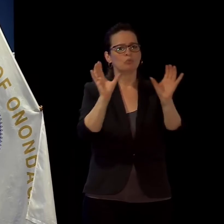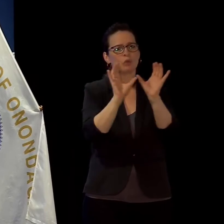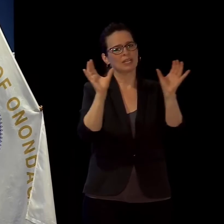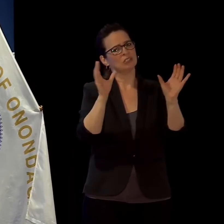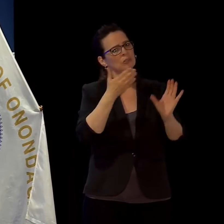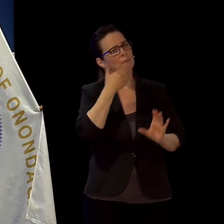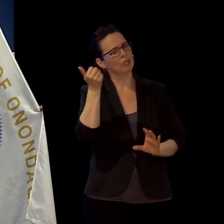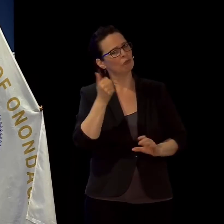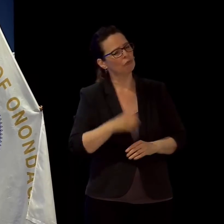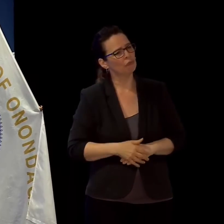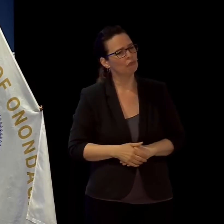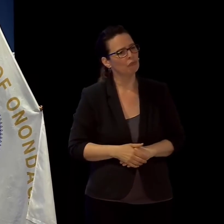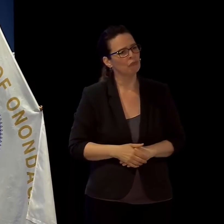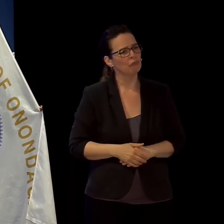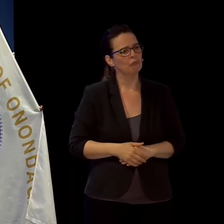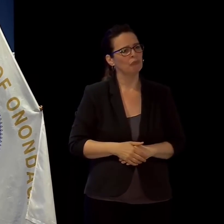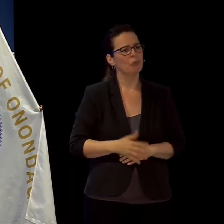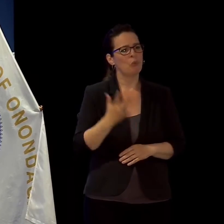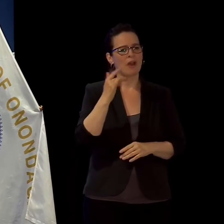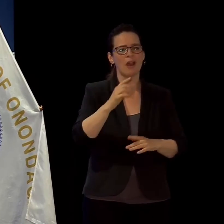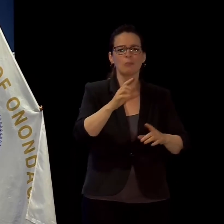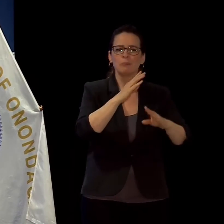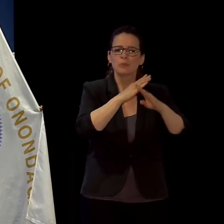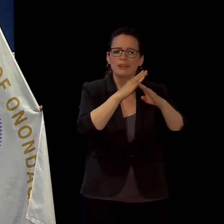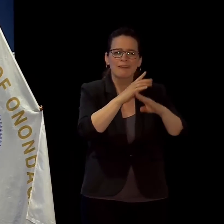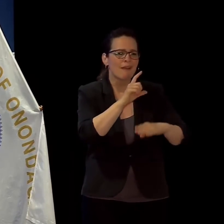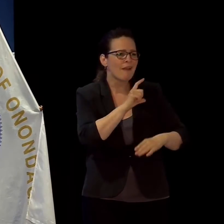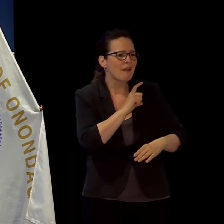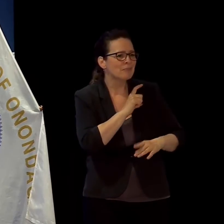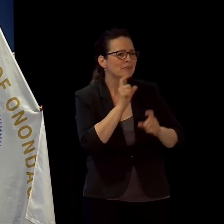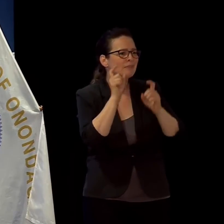deputy and it instills confidence in the public.